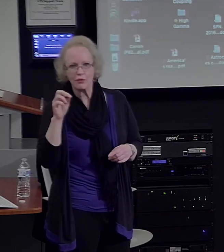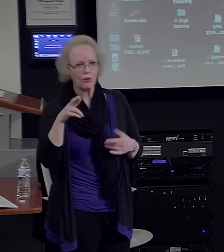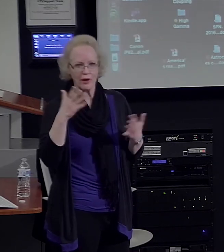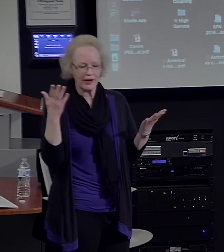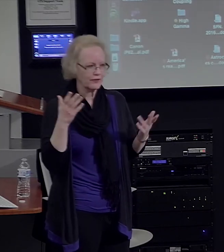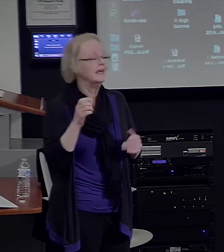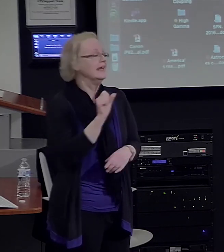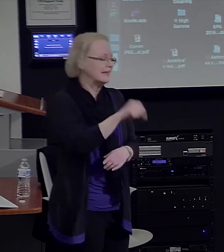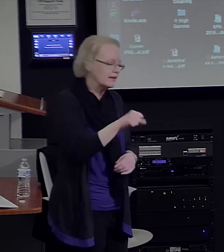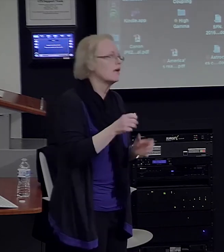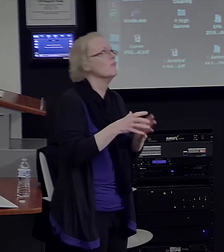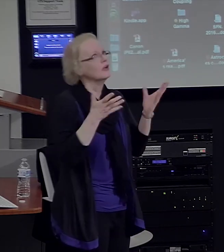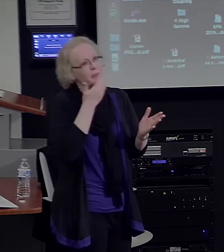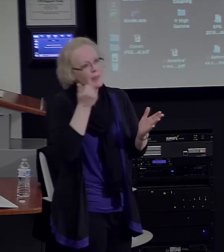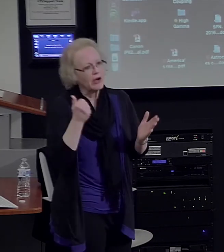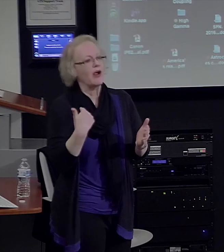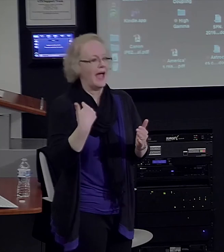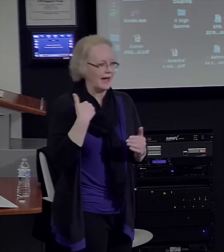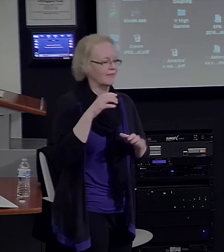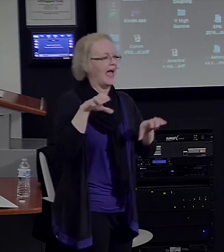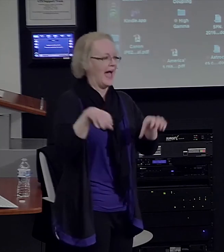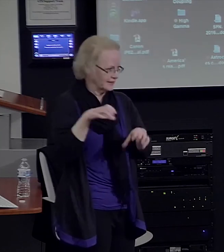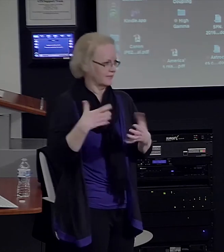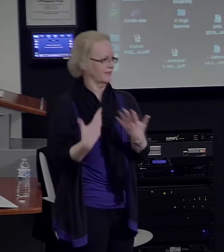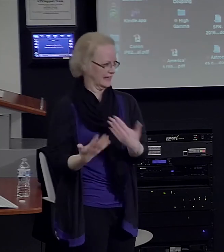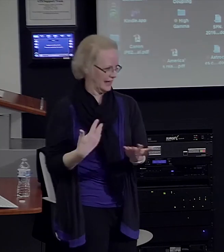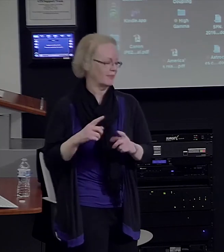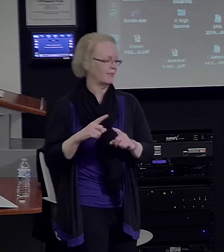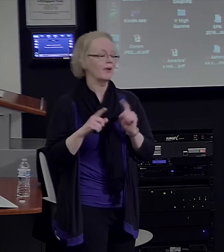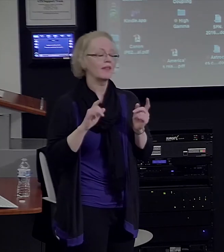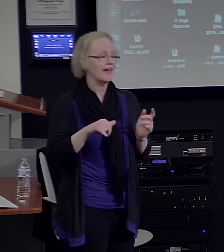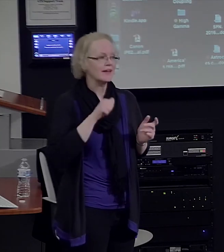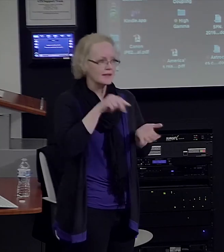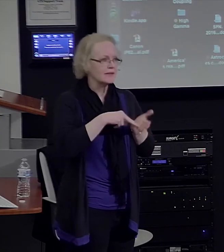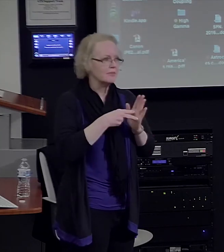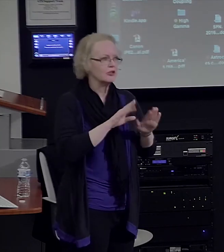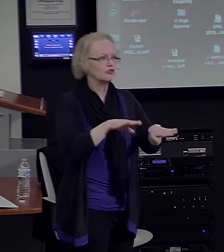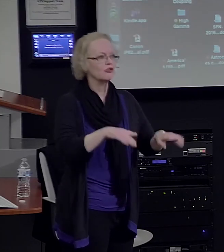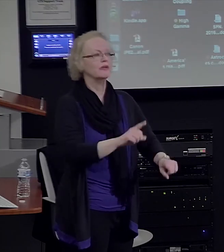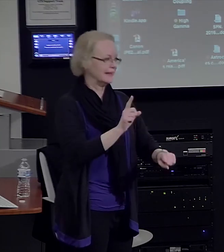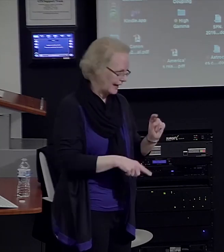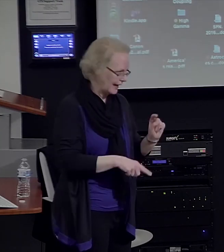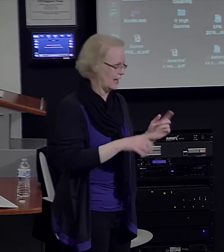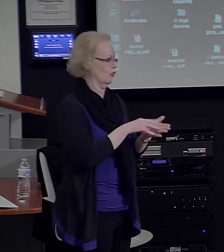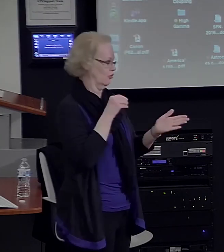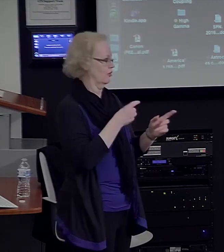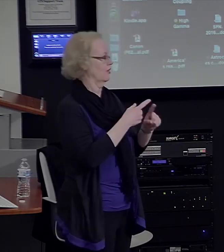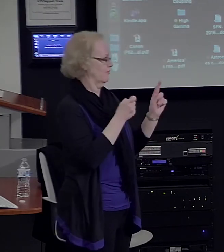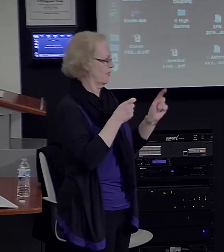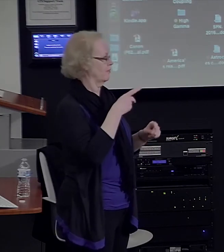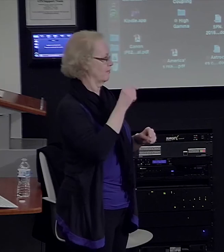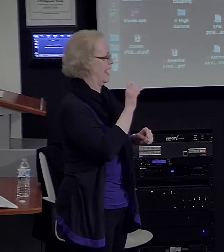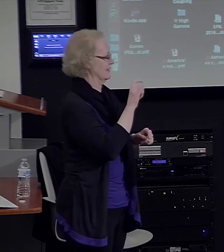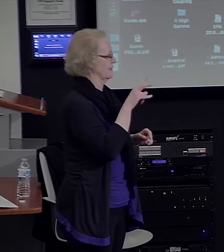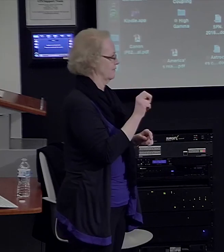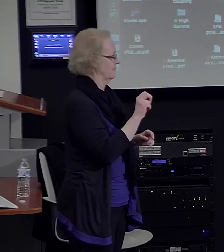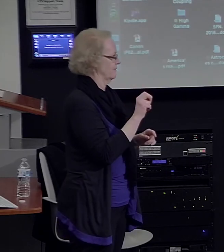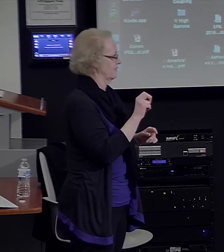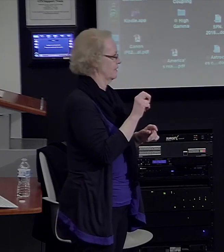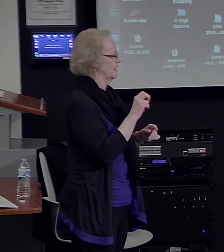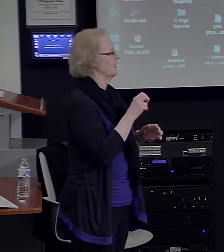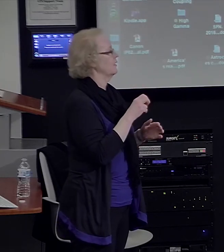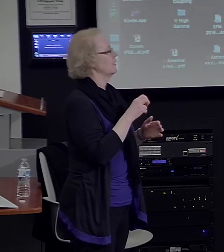yes it's much better to have active engagement but that doesn't mean that children can't learn um from passive environments but of